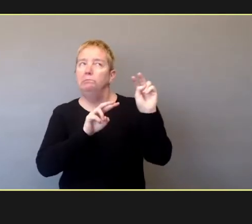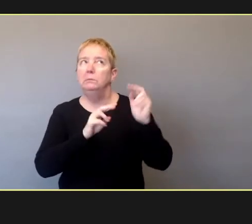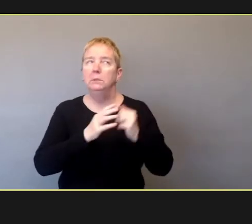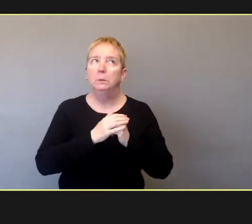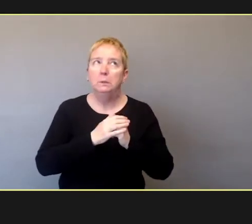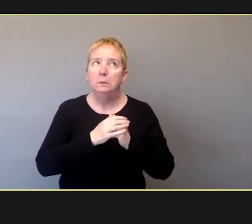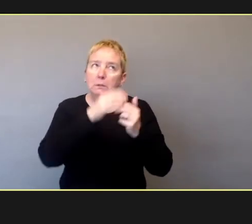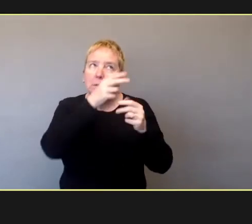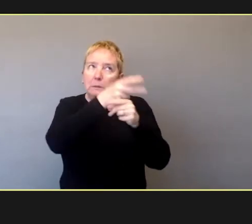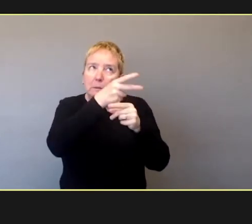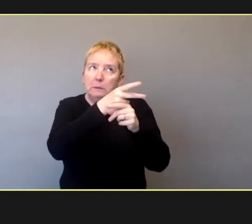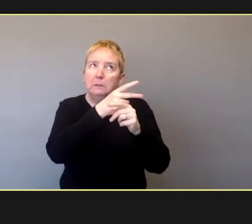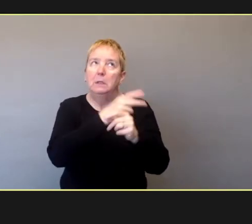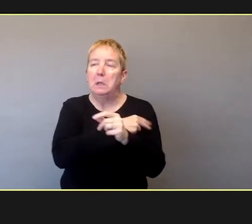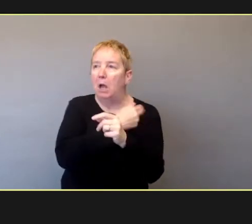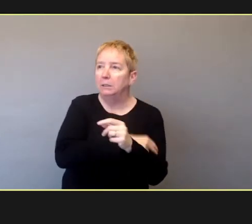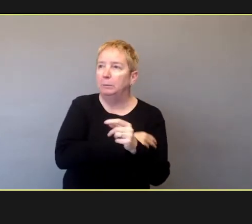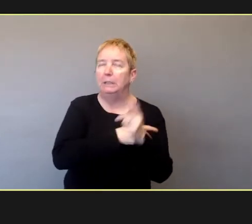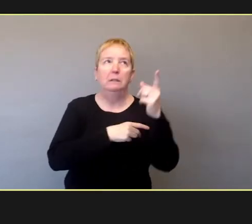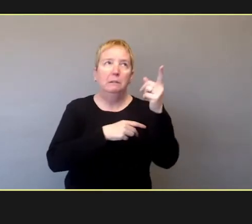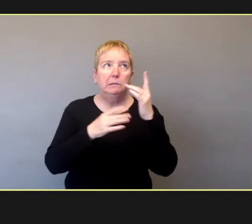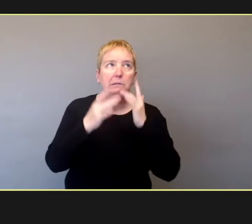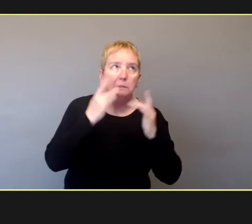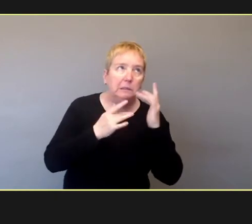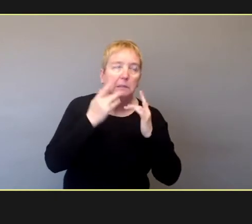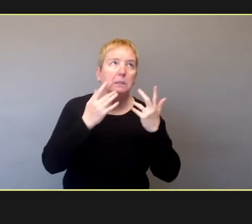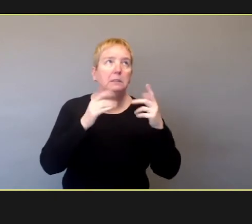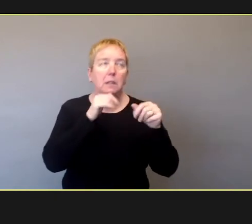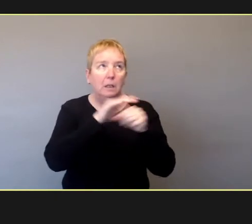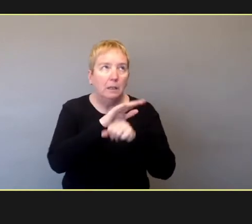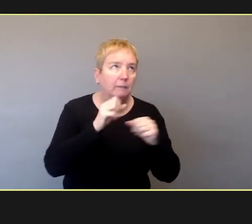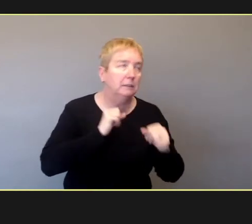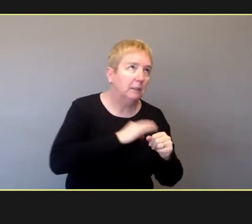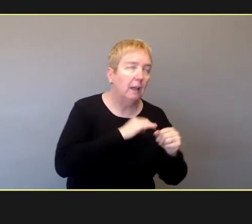research shortage. And when we